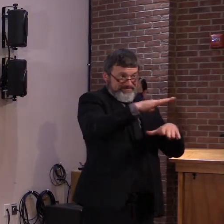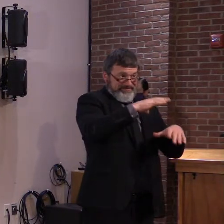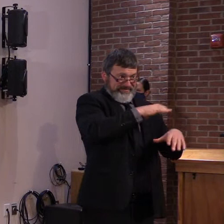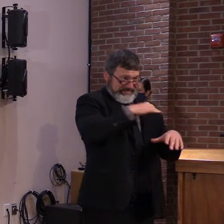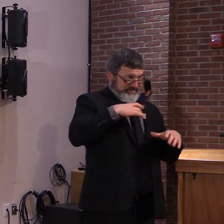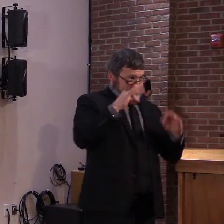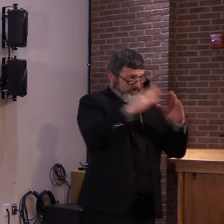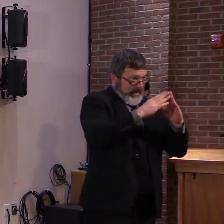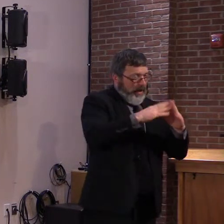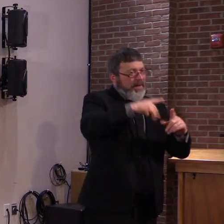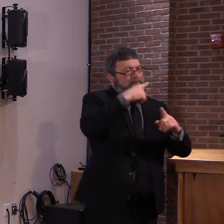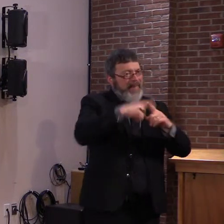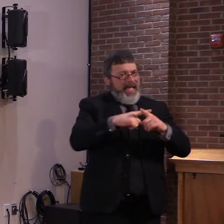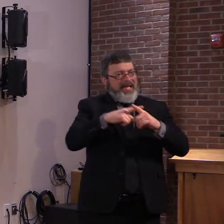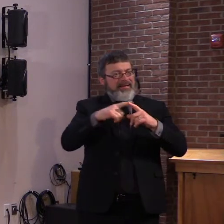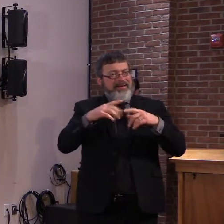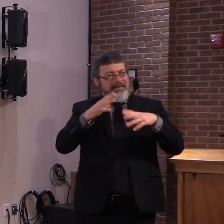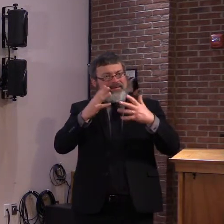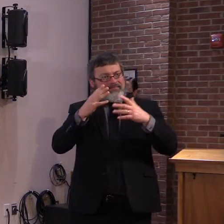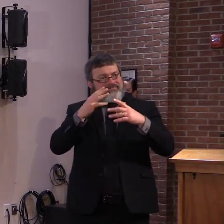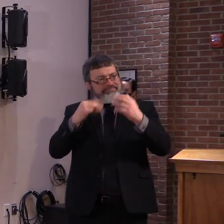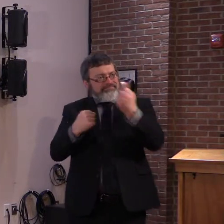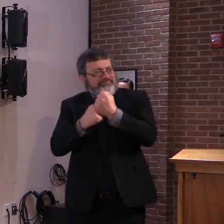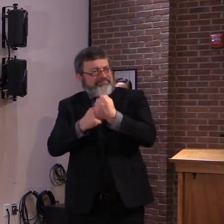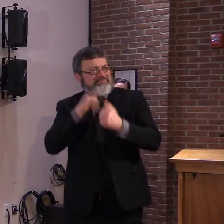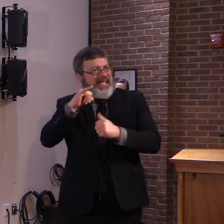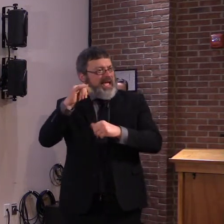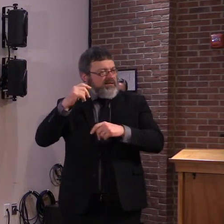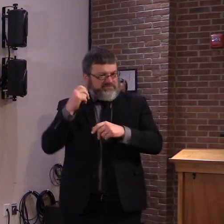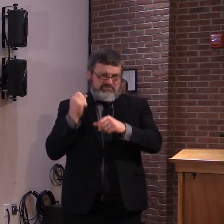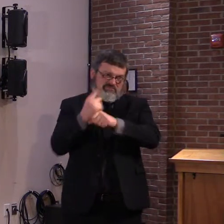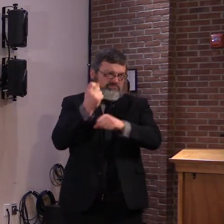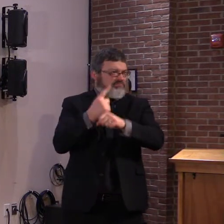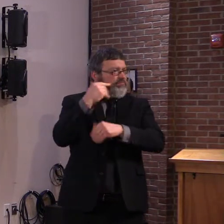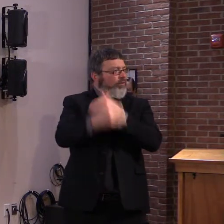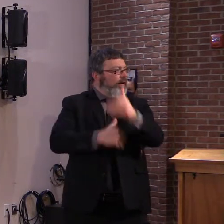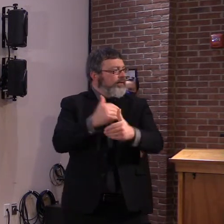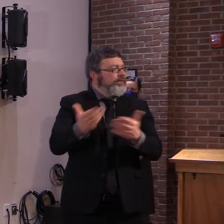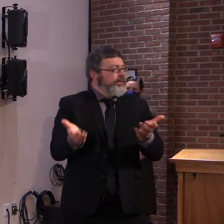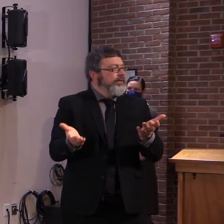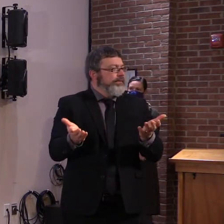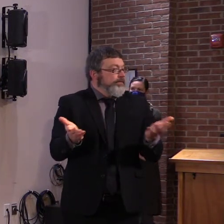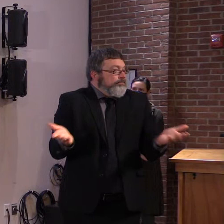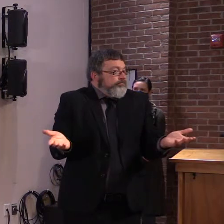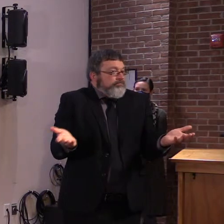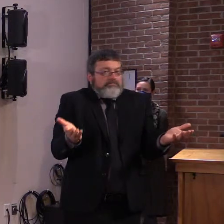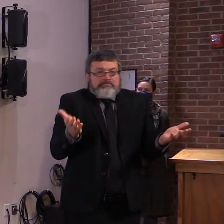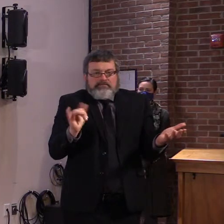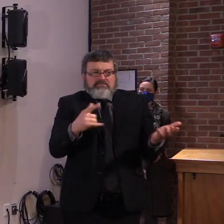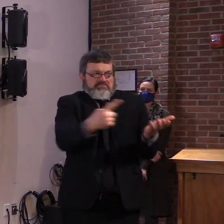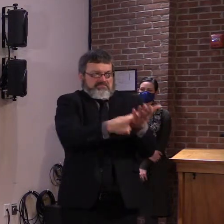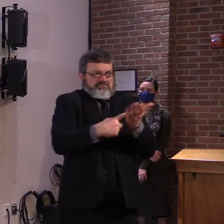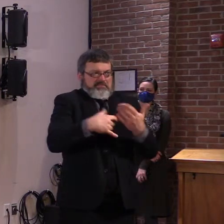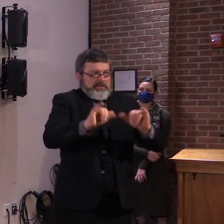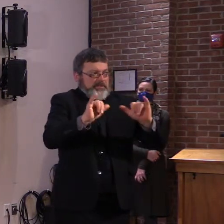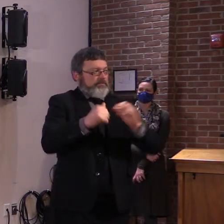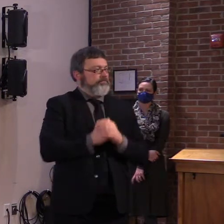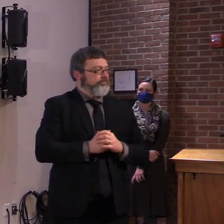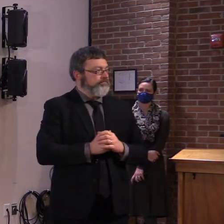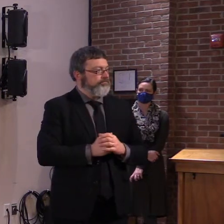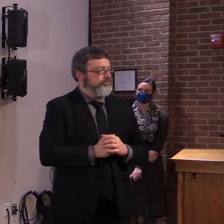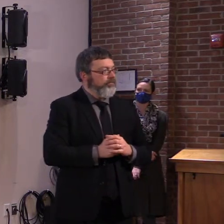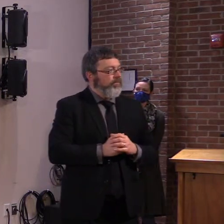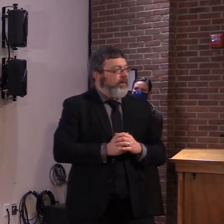So I look forward to something we can all agree to, and I can sign very early on, because they need to